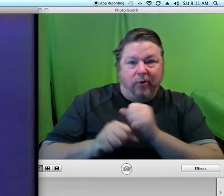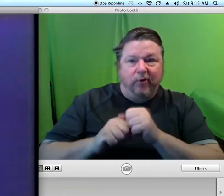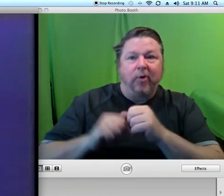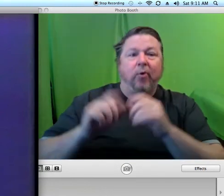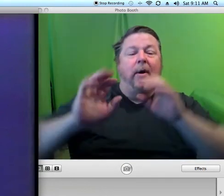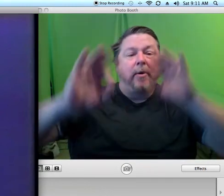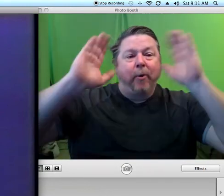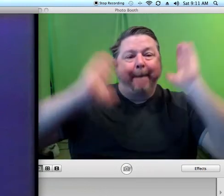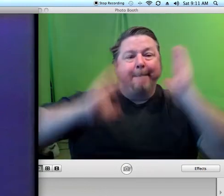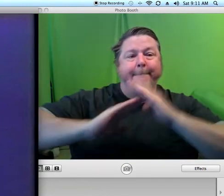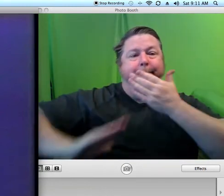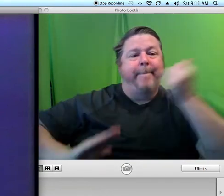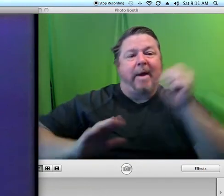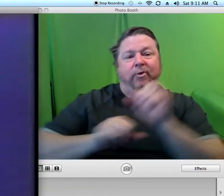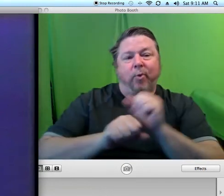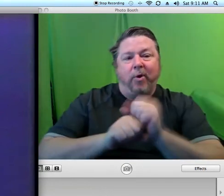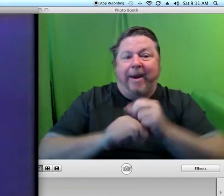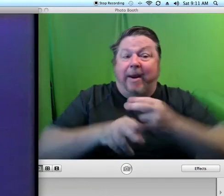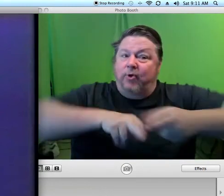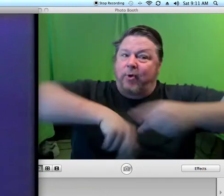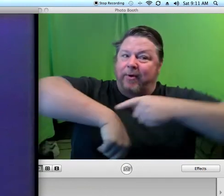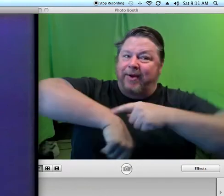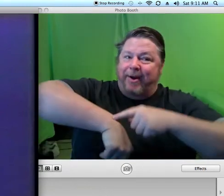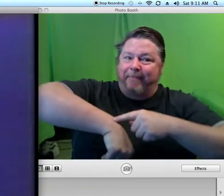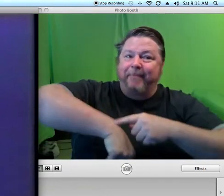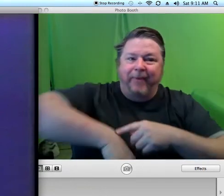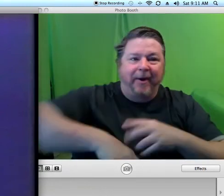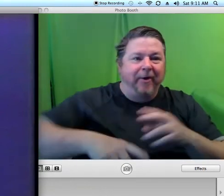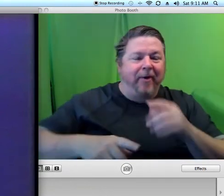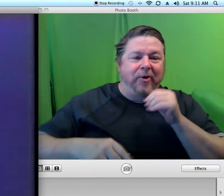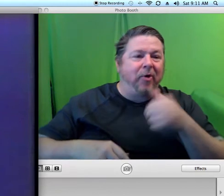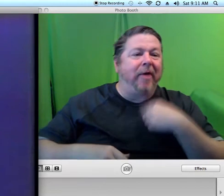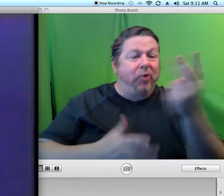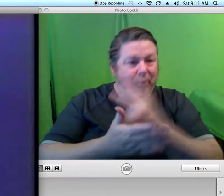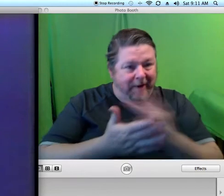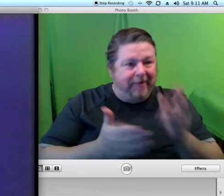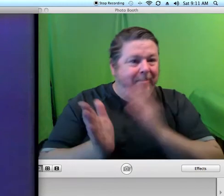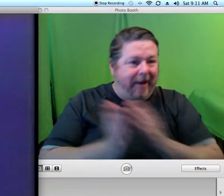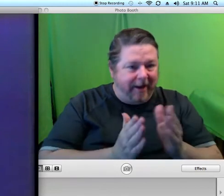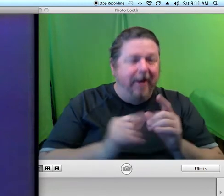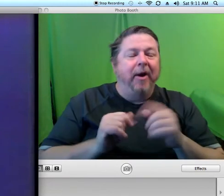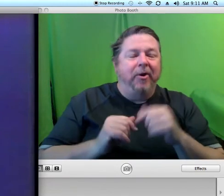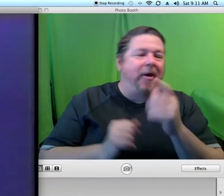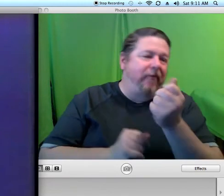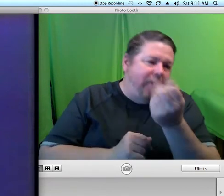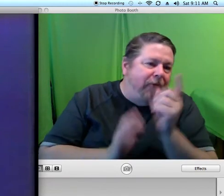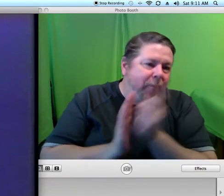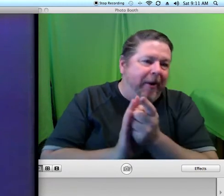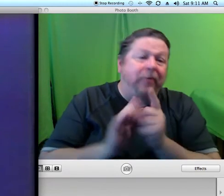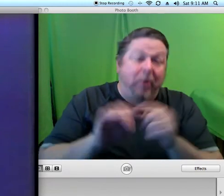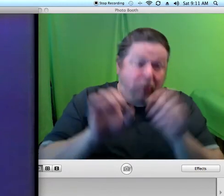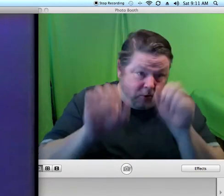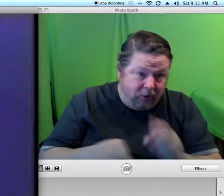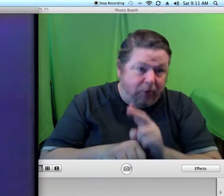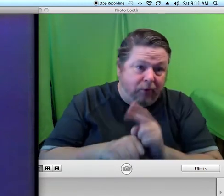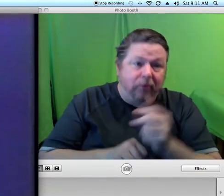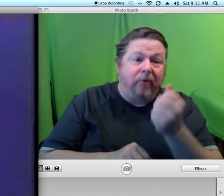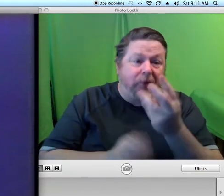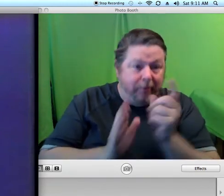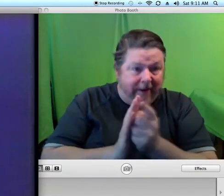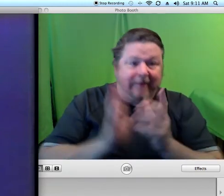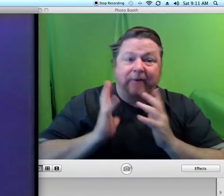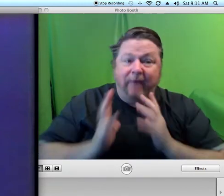used to your best work in short time. Right? You don't have 2 weeks to plan. You have a few minutes, but you can use